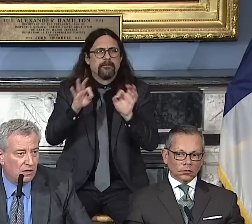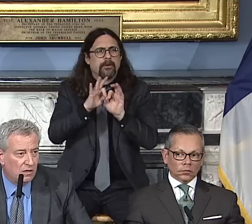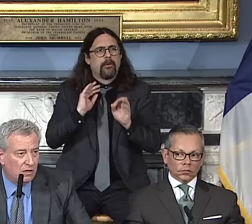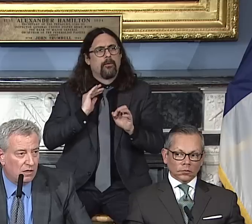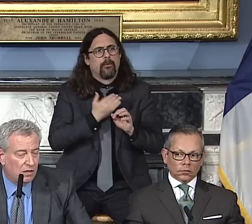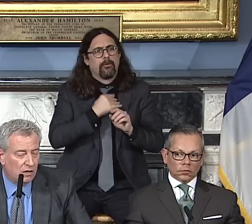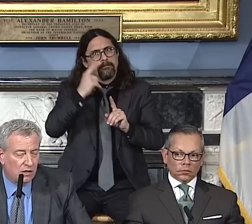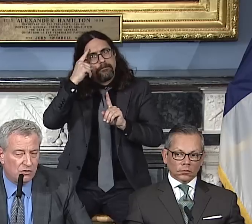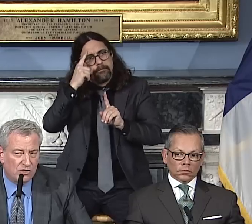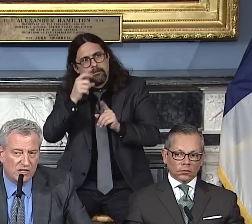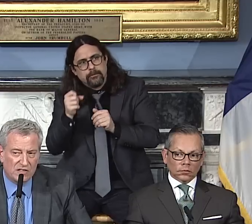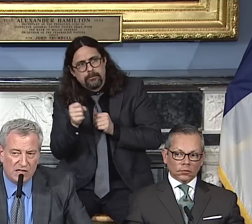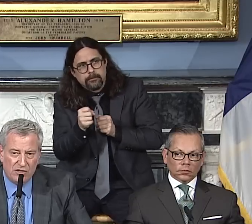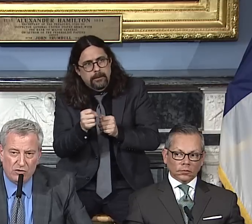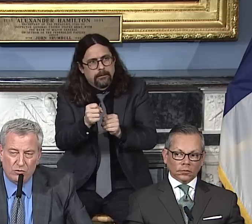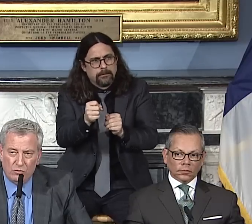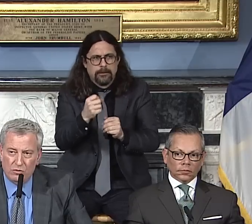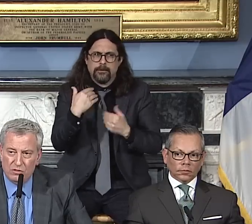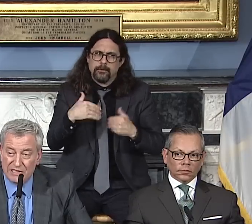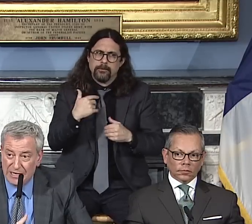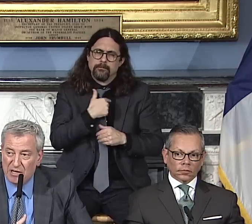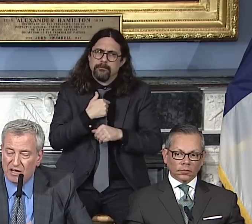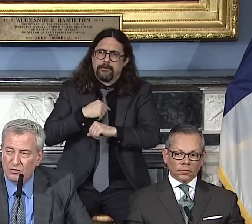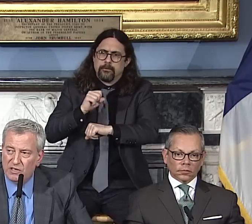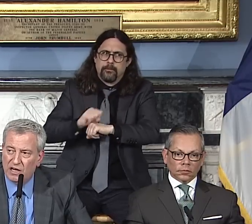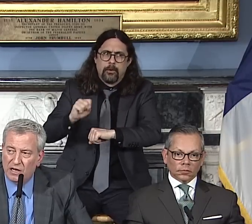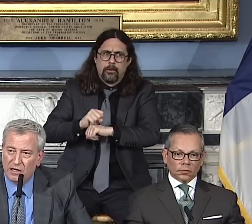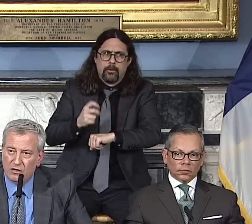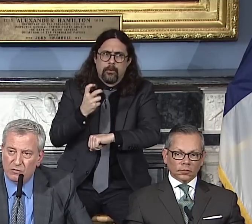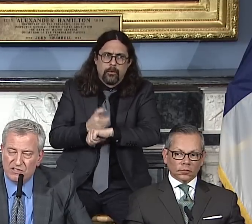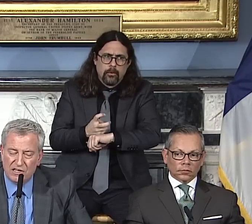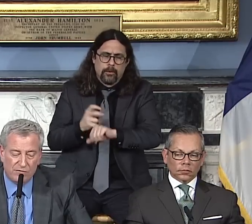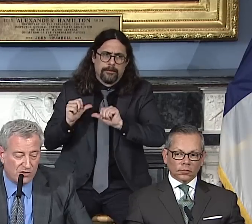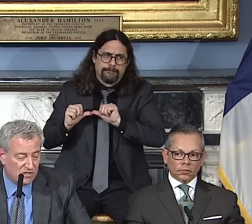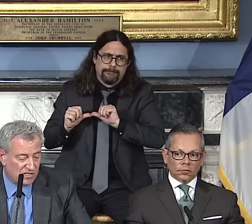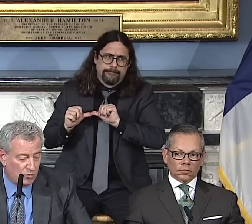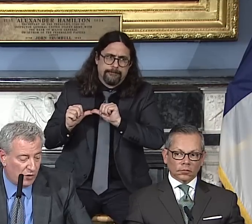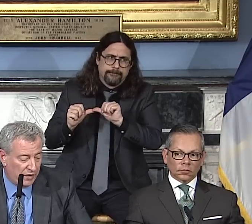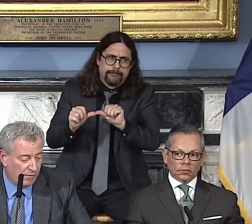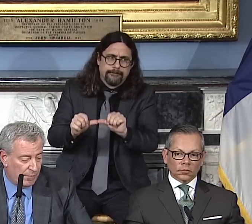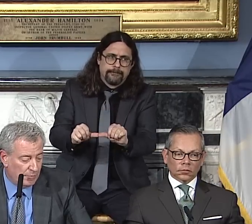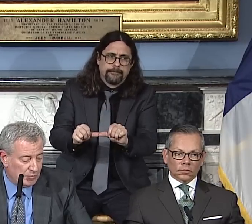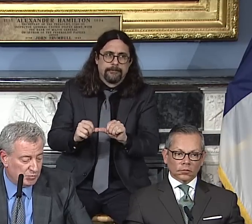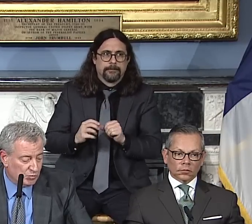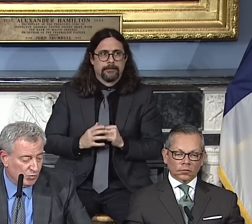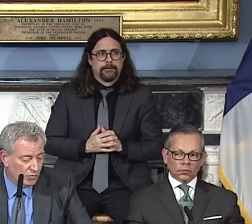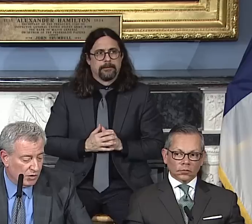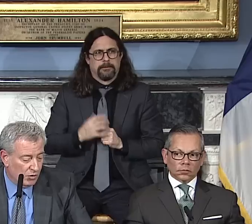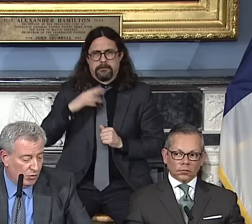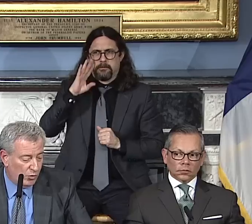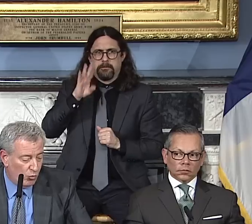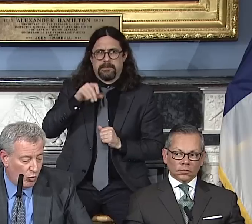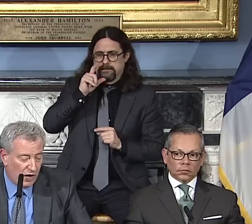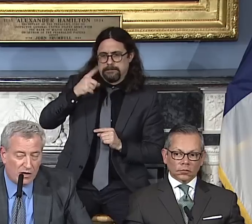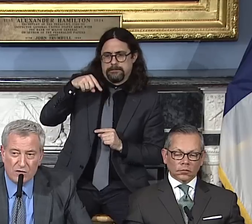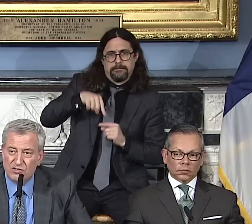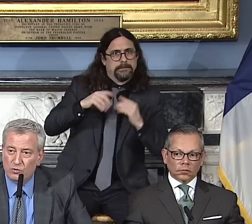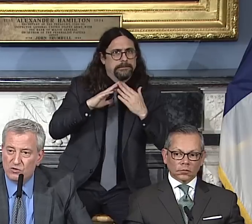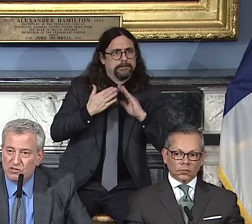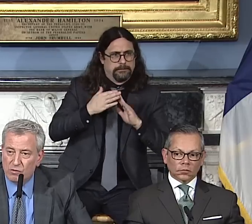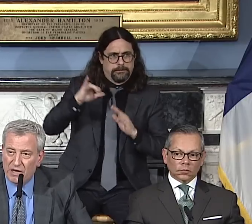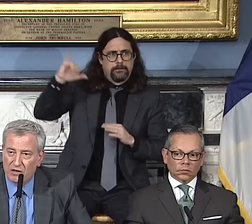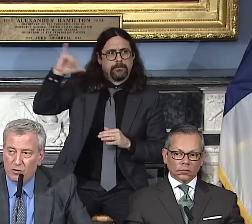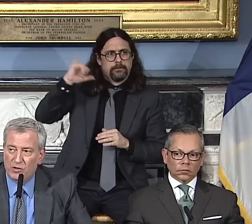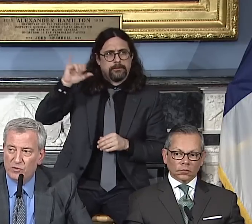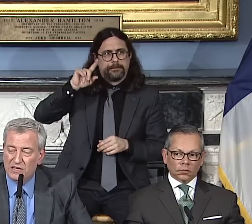hard to continue to keep continuity on. I know the state feels the same way. We want our